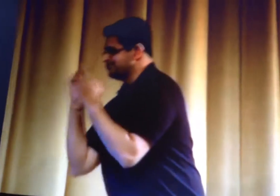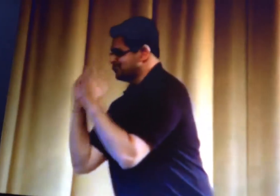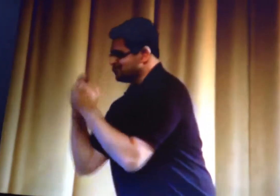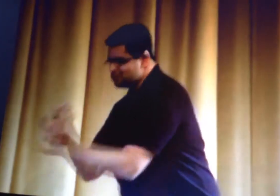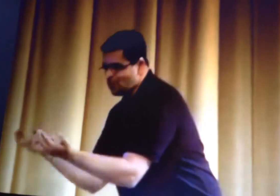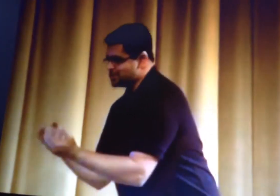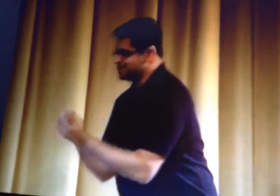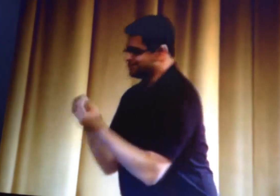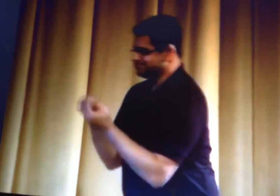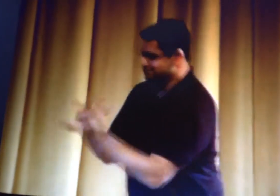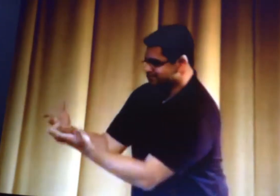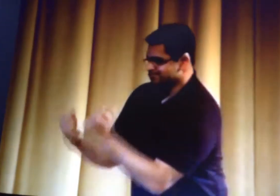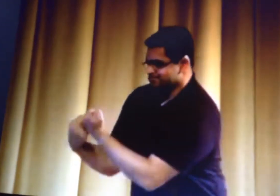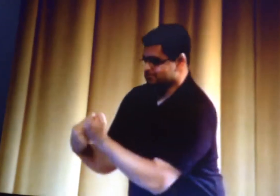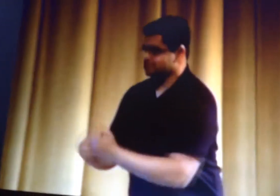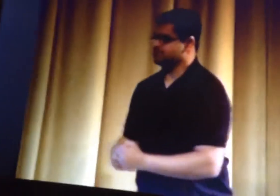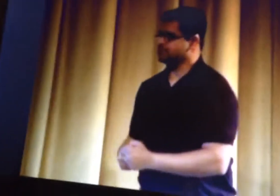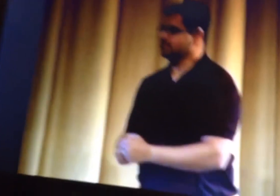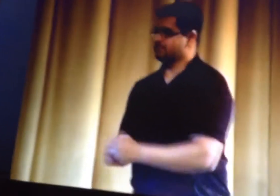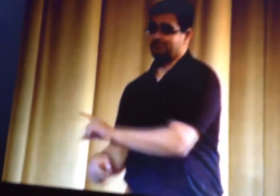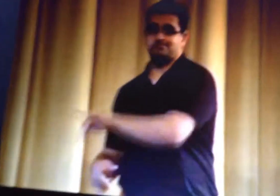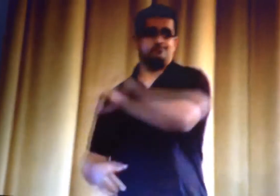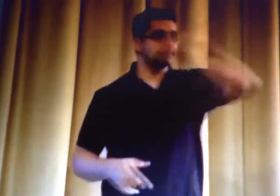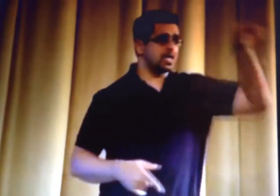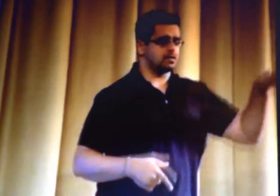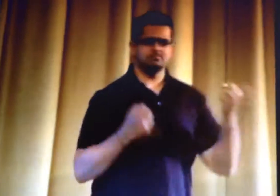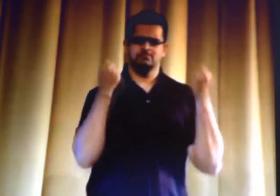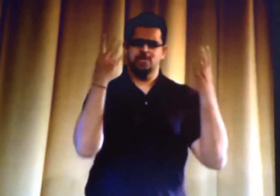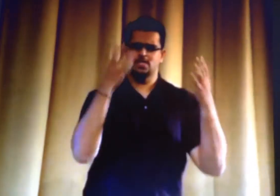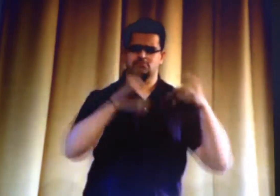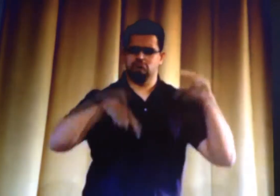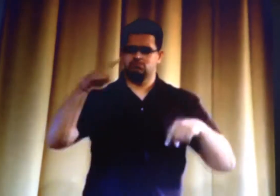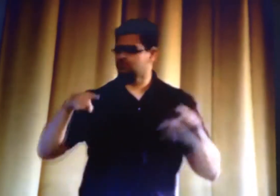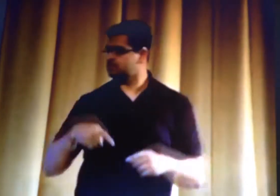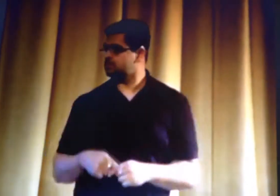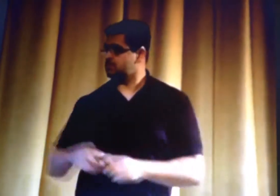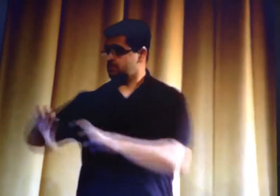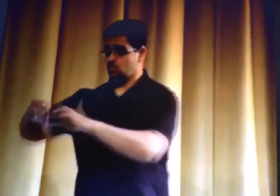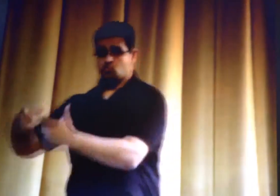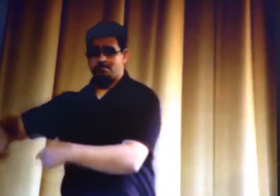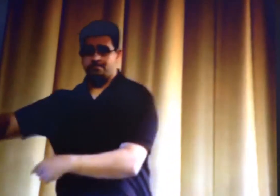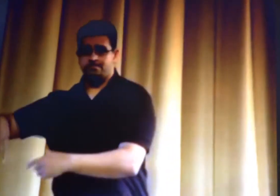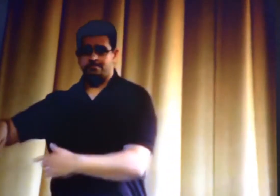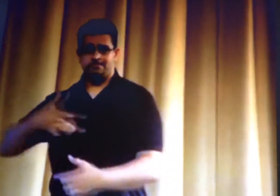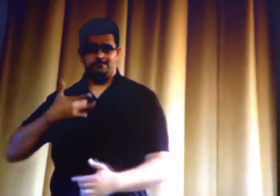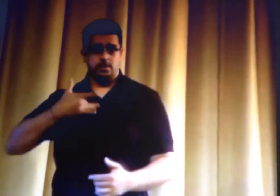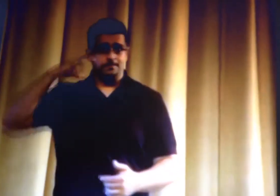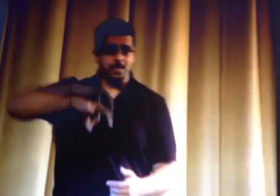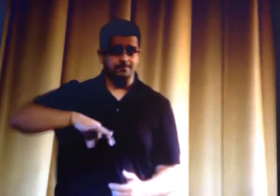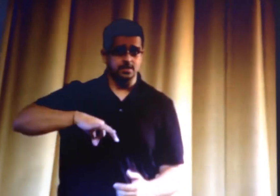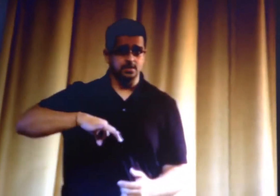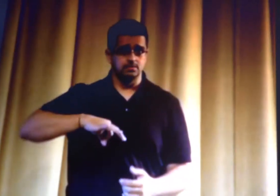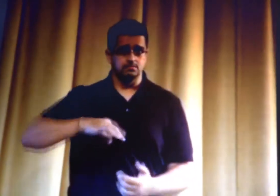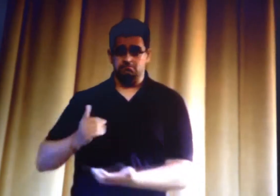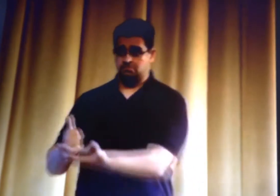So think of the system that we have. an American will go to an undeveloped country and will teach and help the people and then they'll go back. So then another American will go and